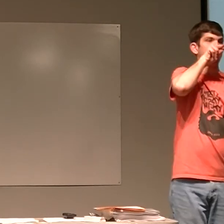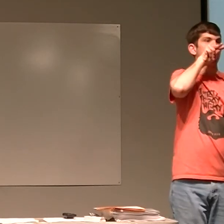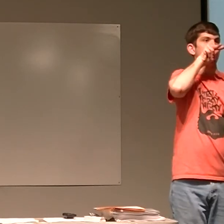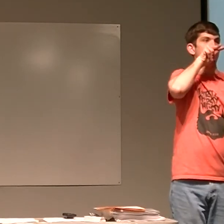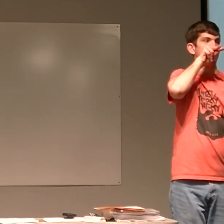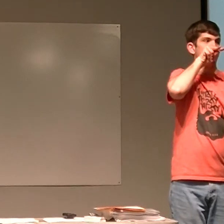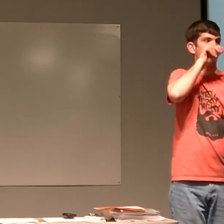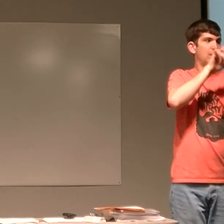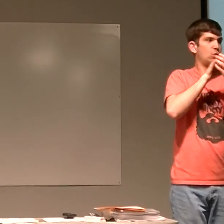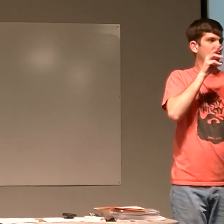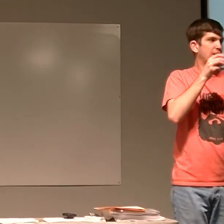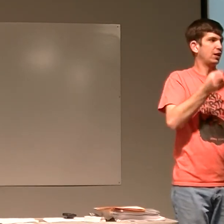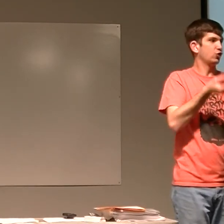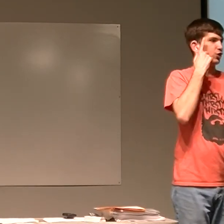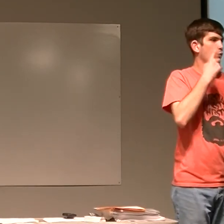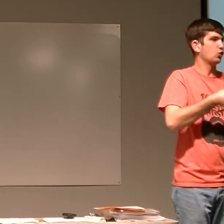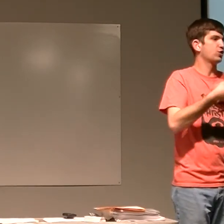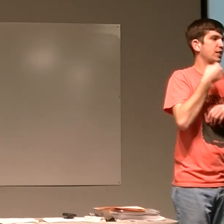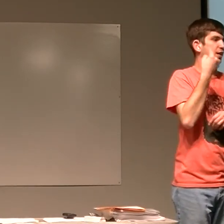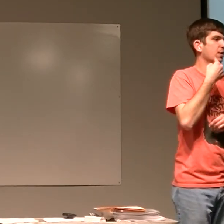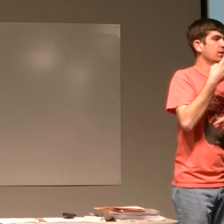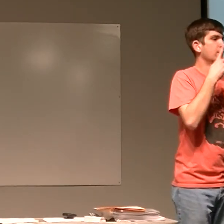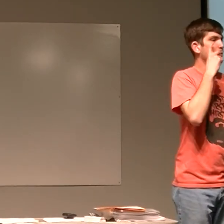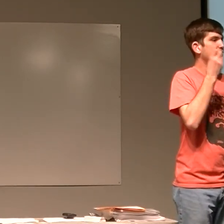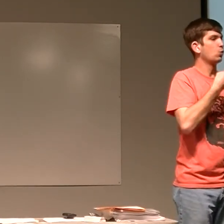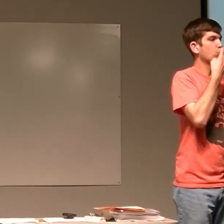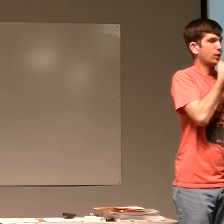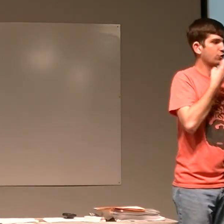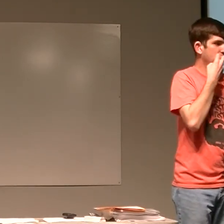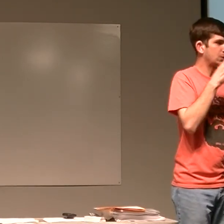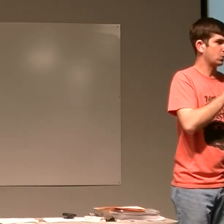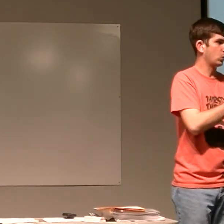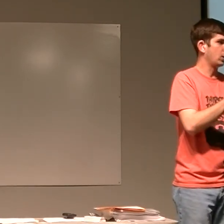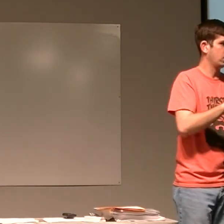at you. That way they understand what you're saying. They want to read your lips as well.